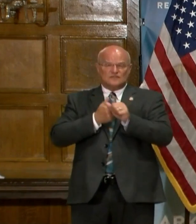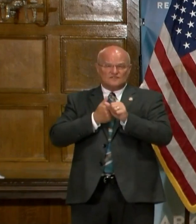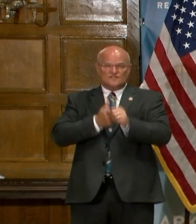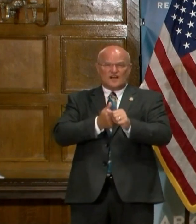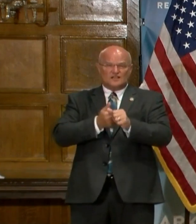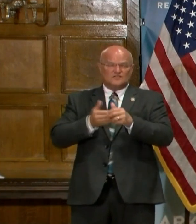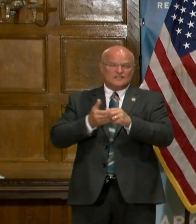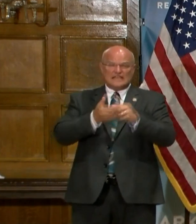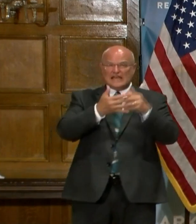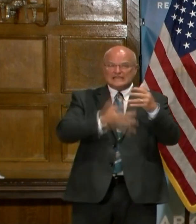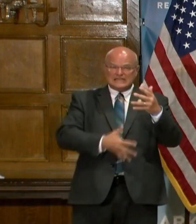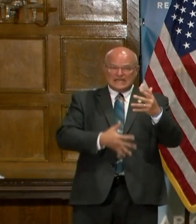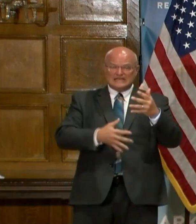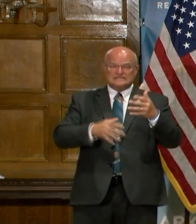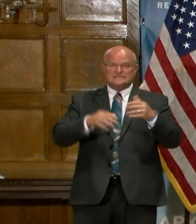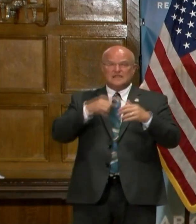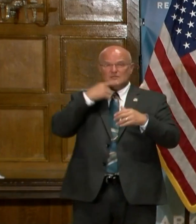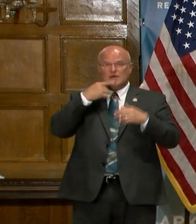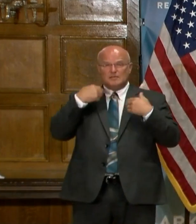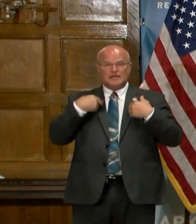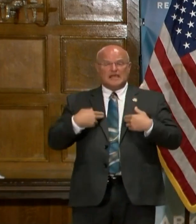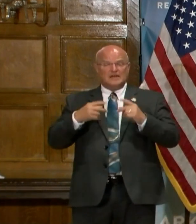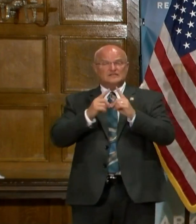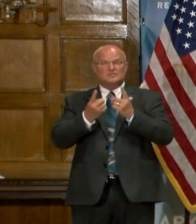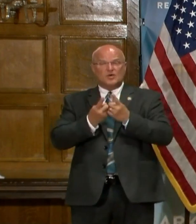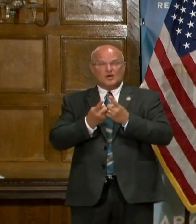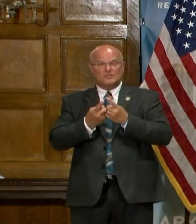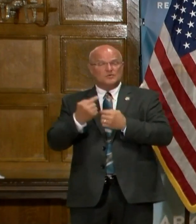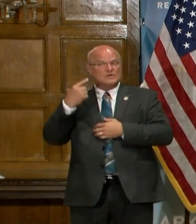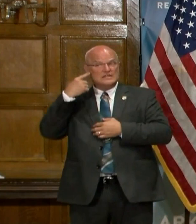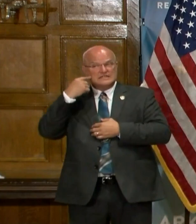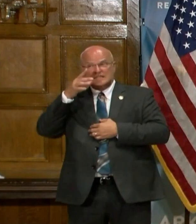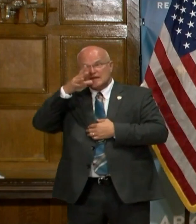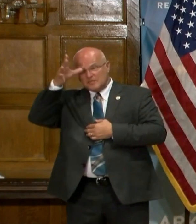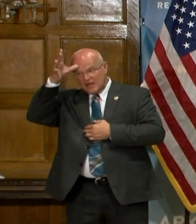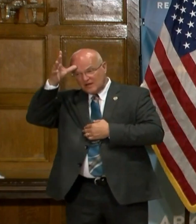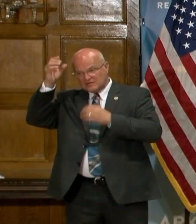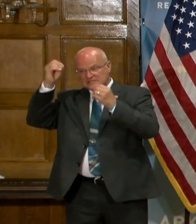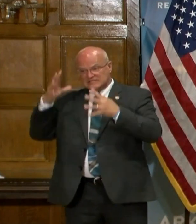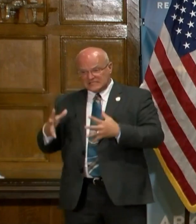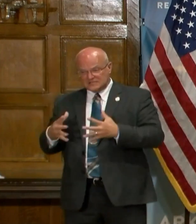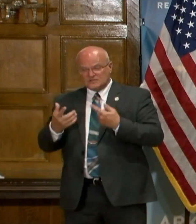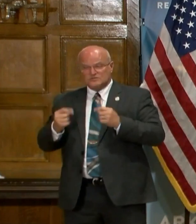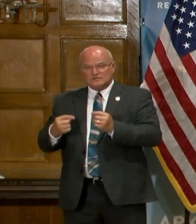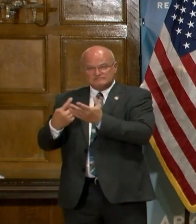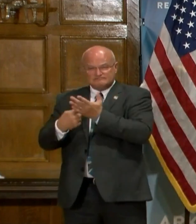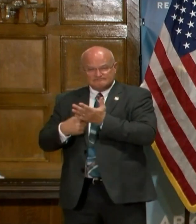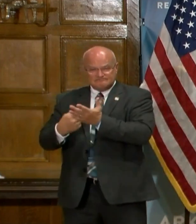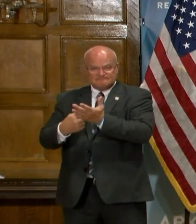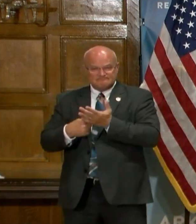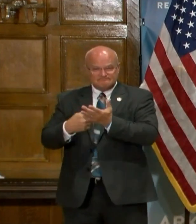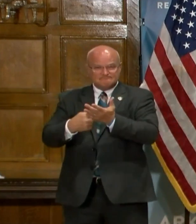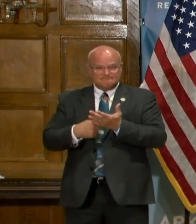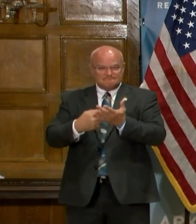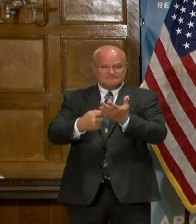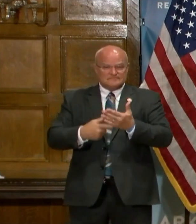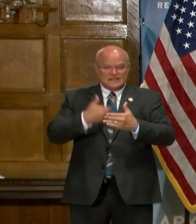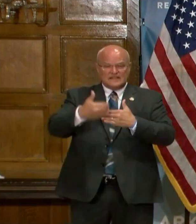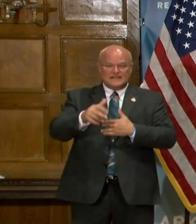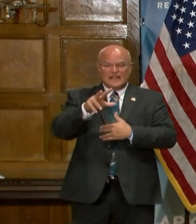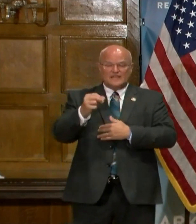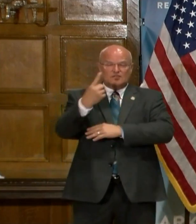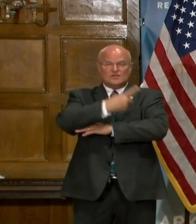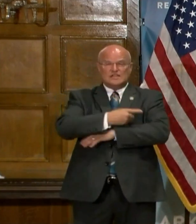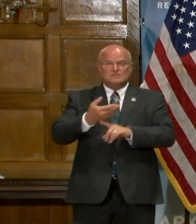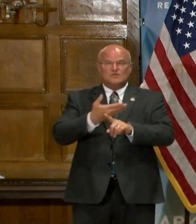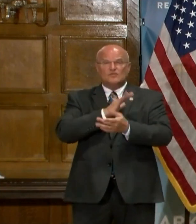that's been issued by the Public Health Department. We're listening to parents and teachers, trying to refine those in the next 30 days that we have before